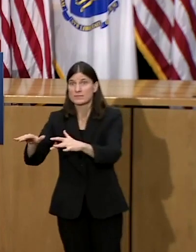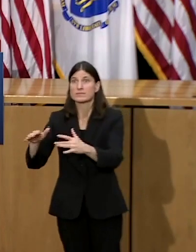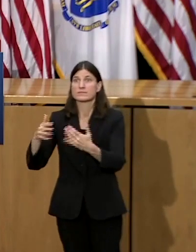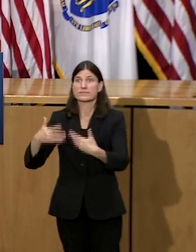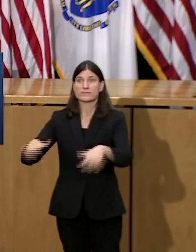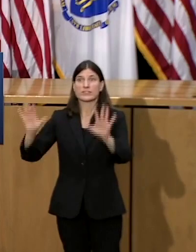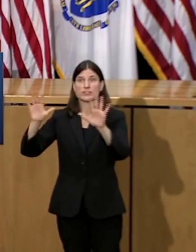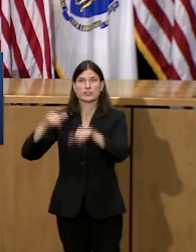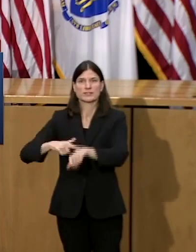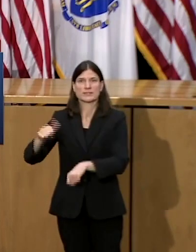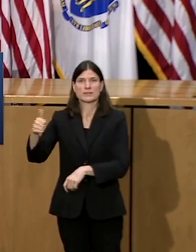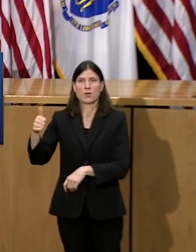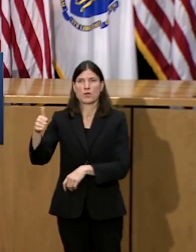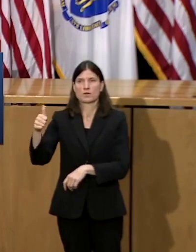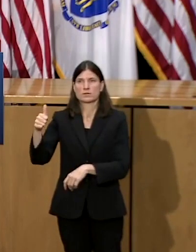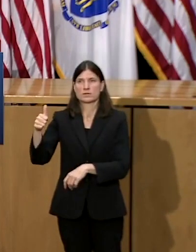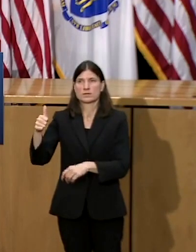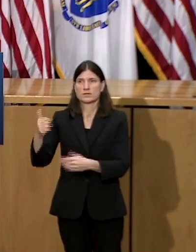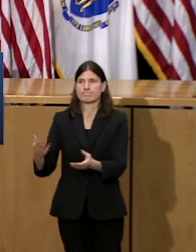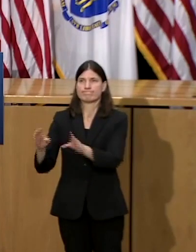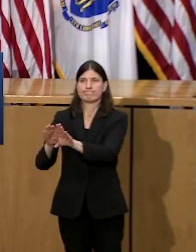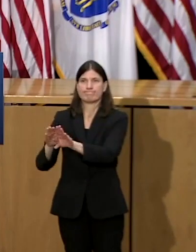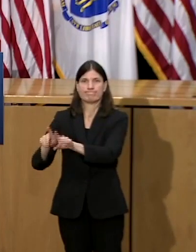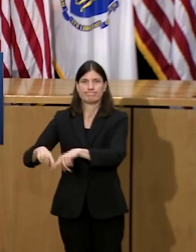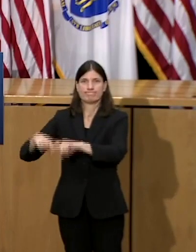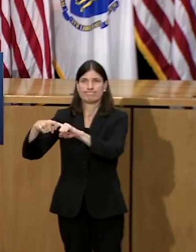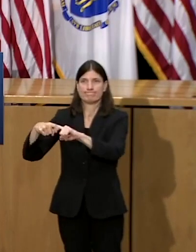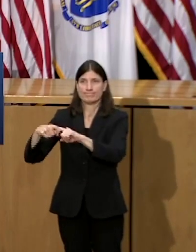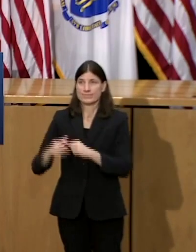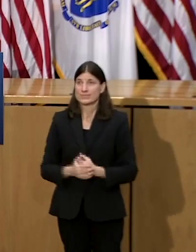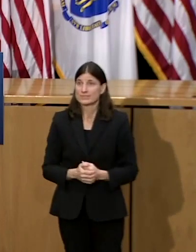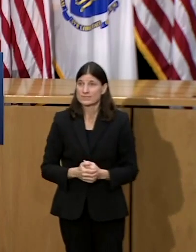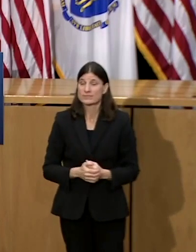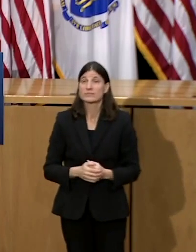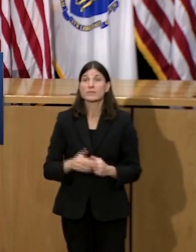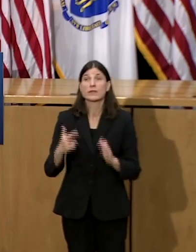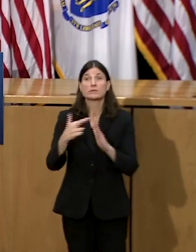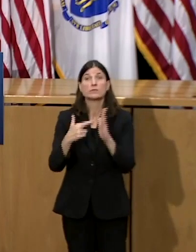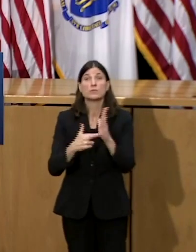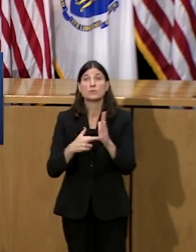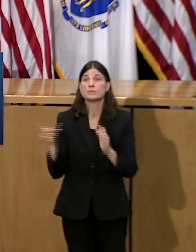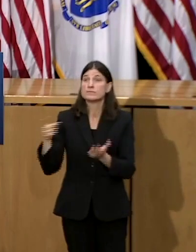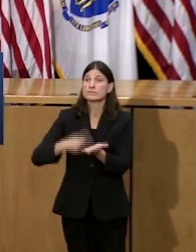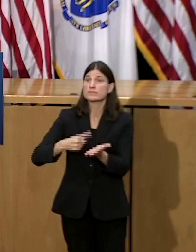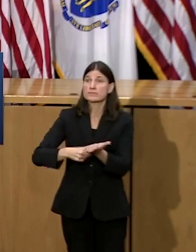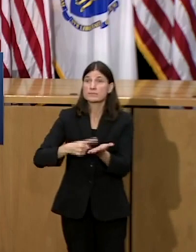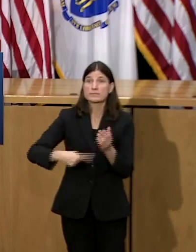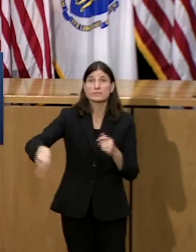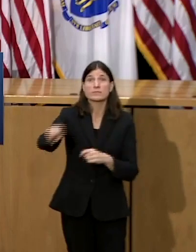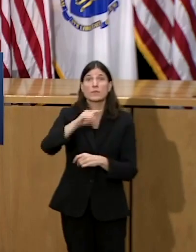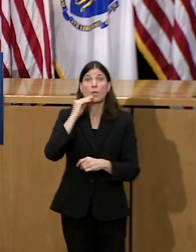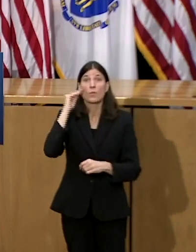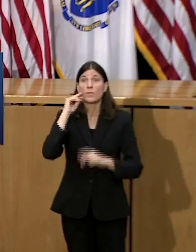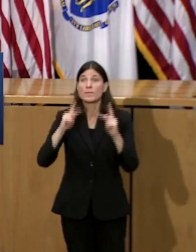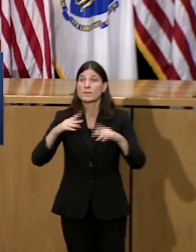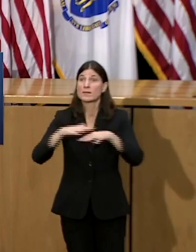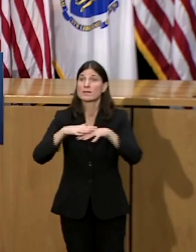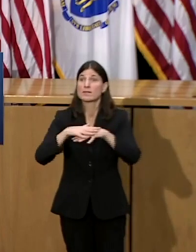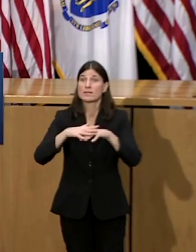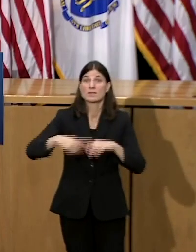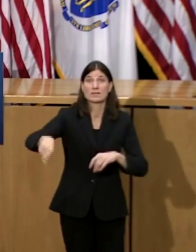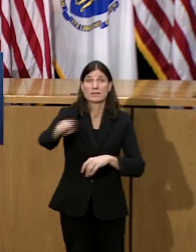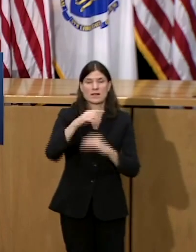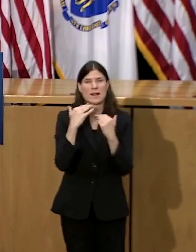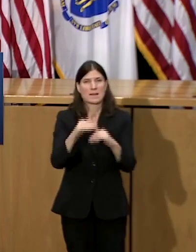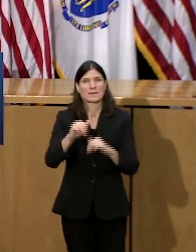updated the gathering order to reduce the gathering limit in private residences to 10 people for indoor gatherings and 25 people for